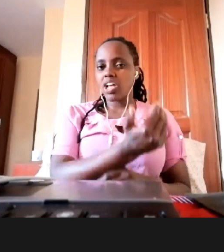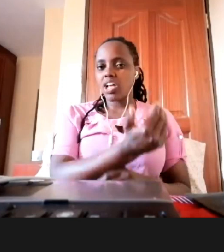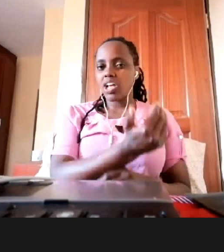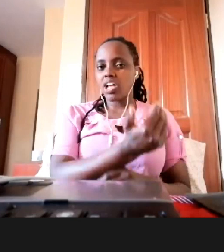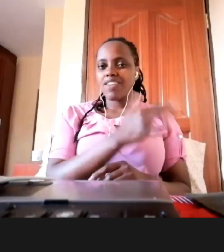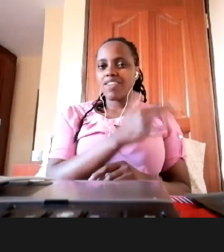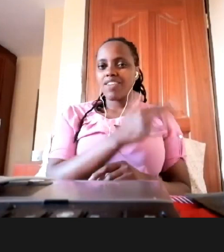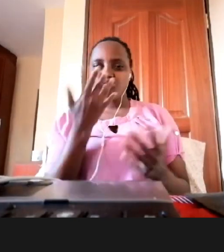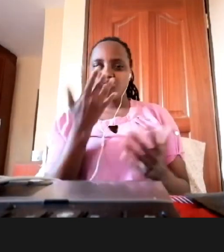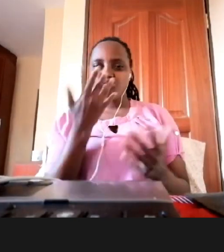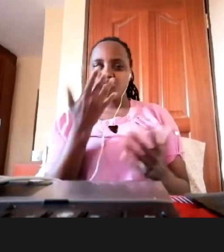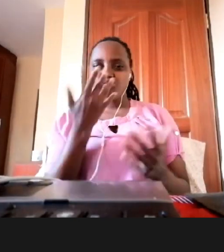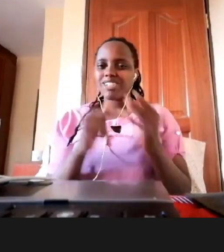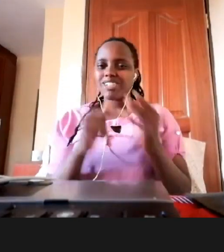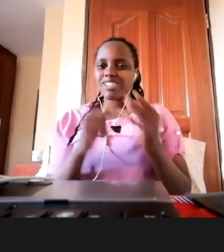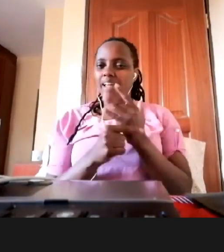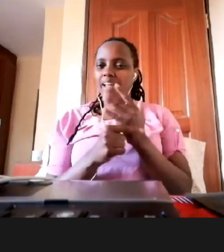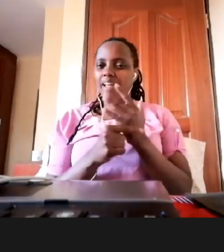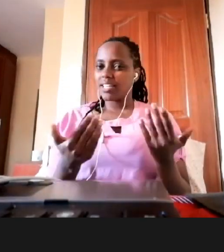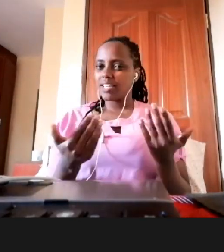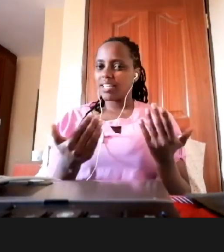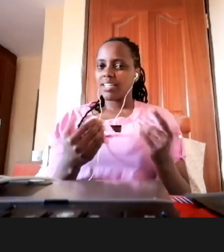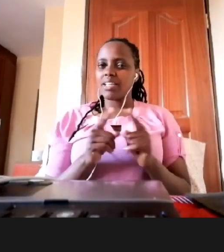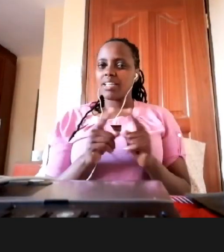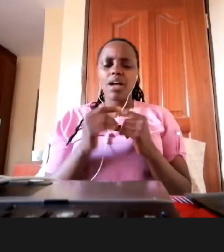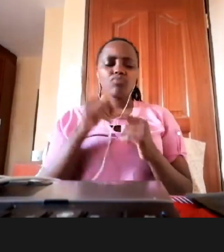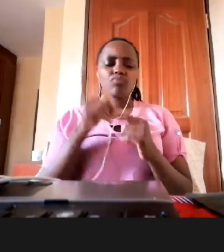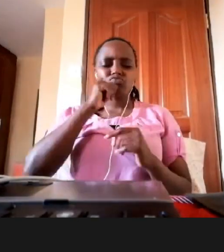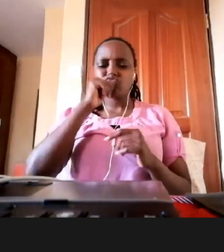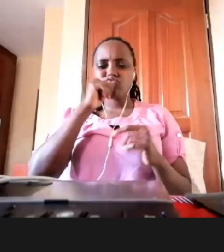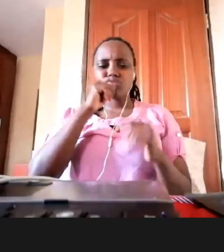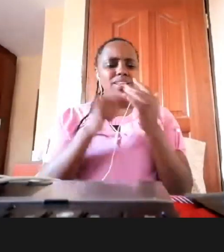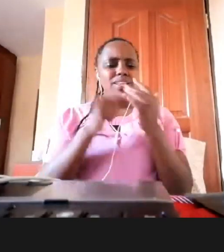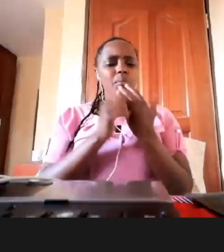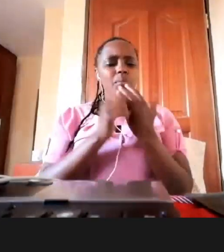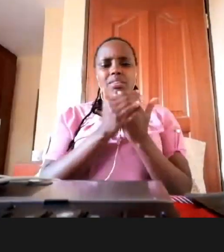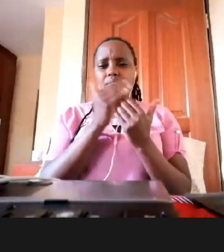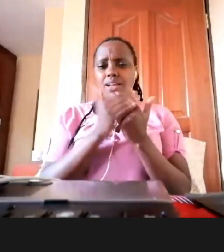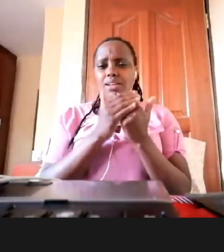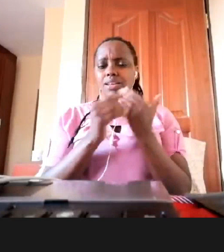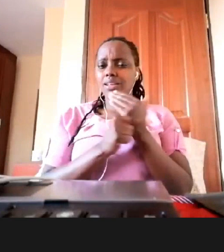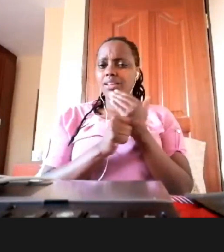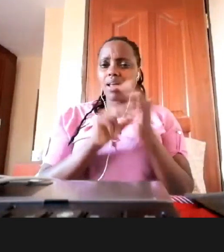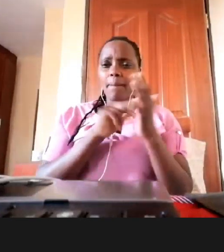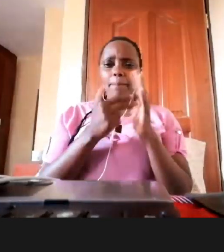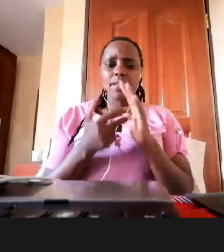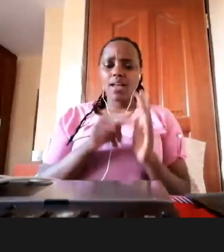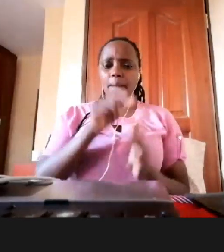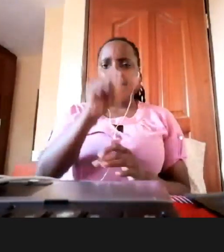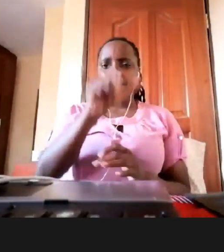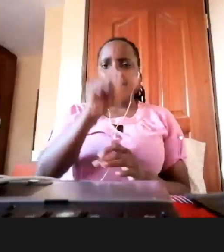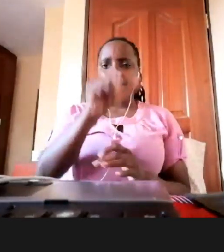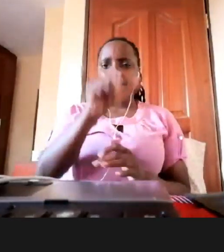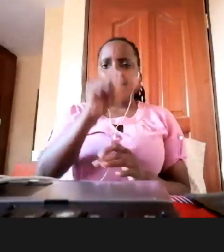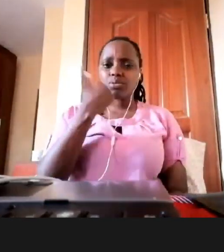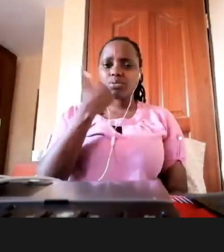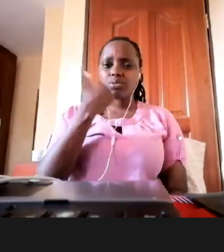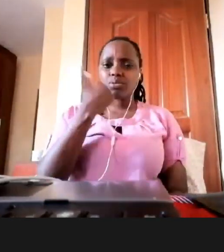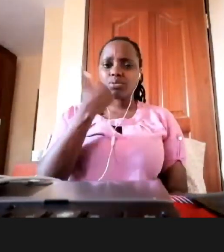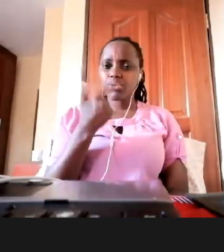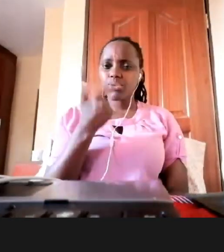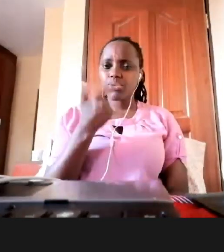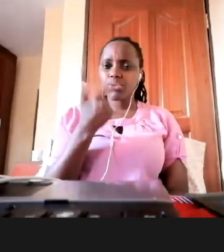figures, very caring names, like that means, somebody who loves,